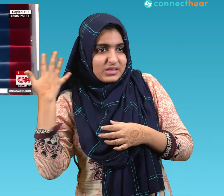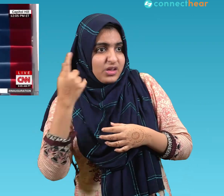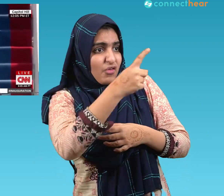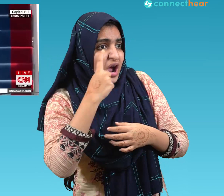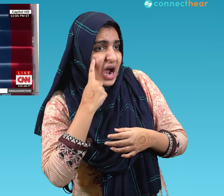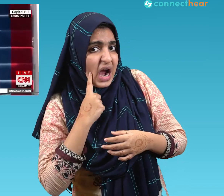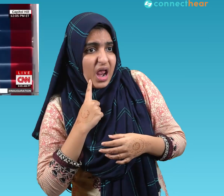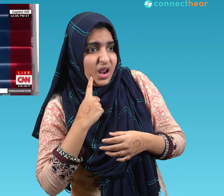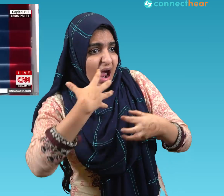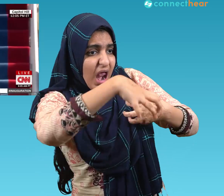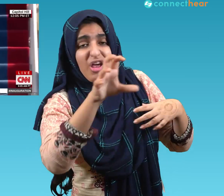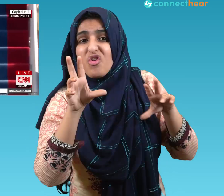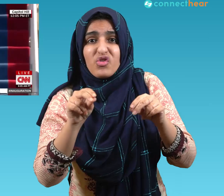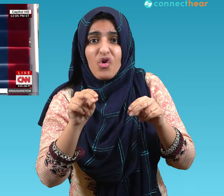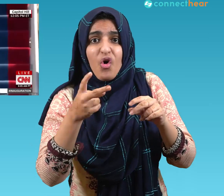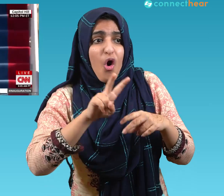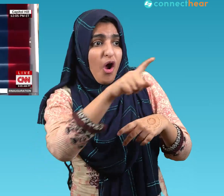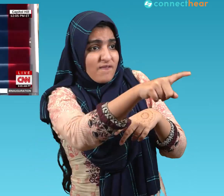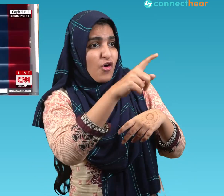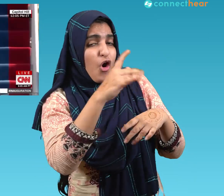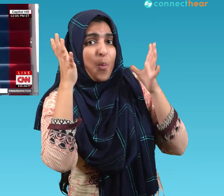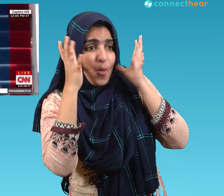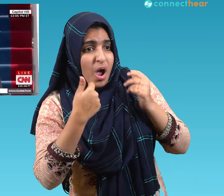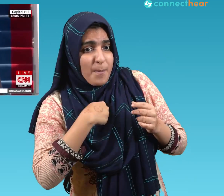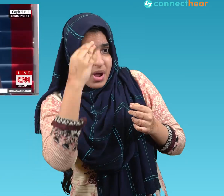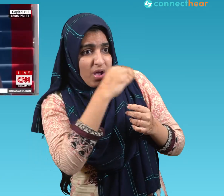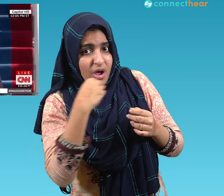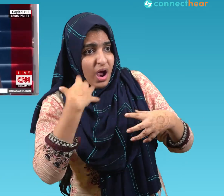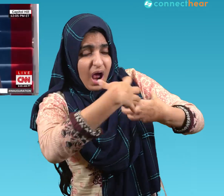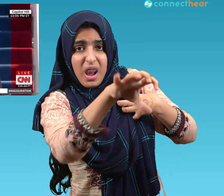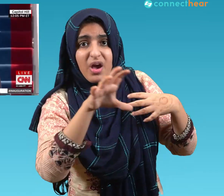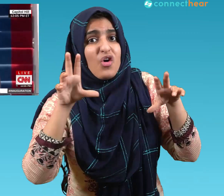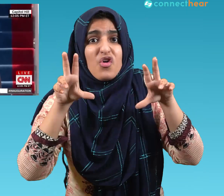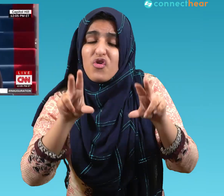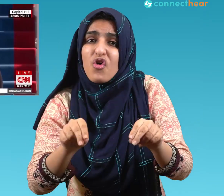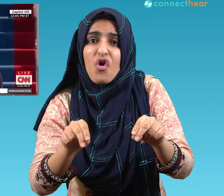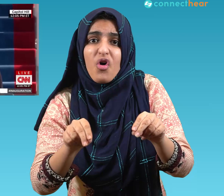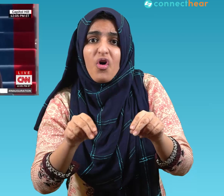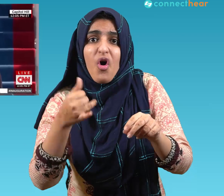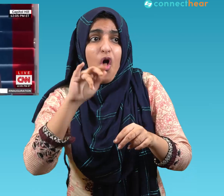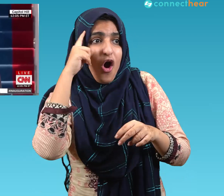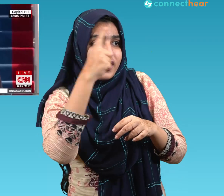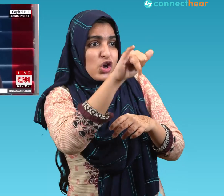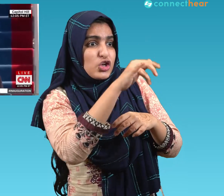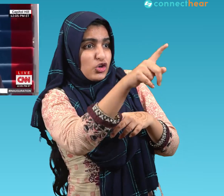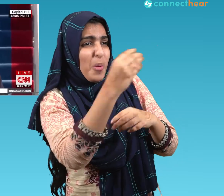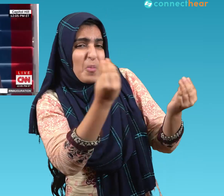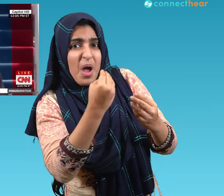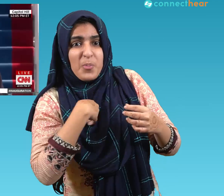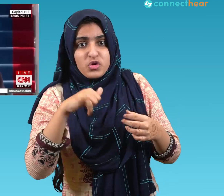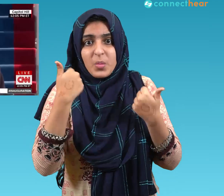you, or worship the way you do, or don't get their news from the same sources you do. We must end